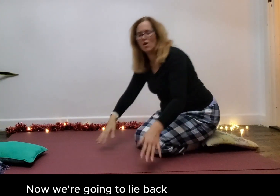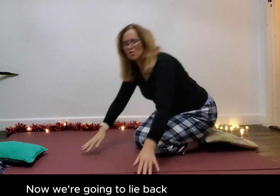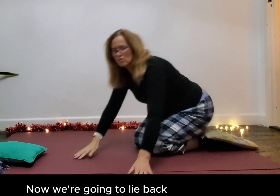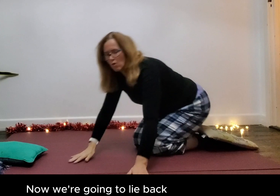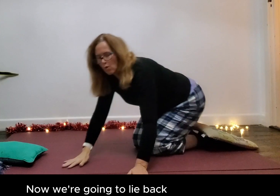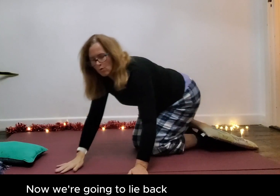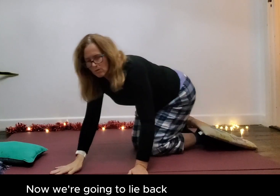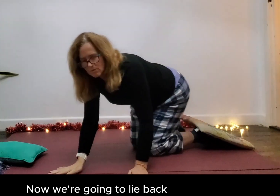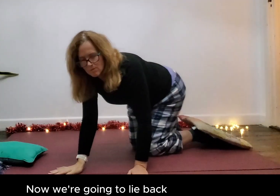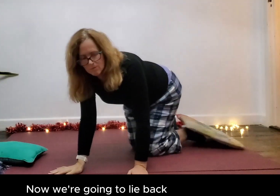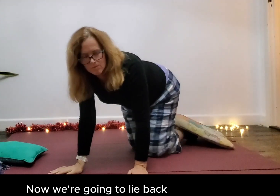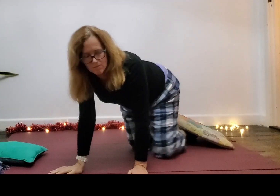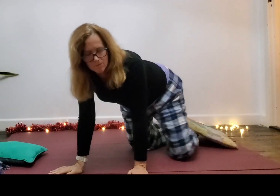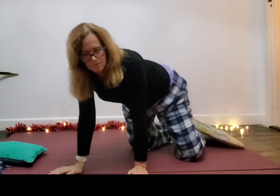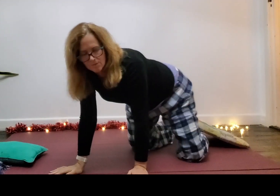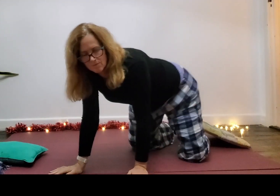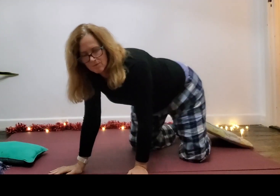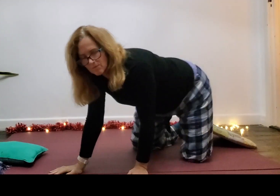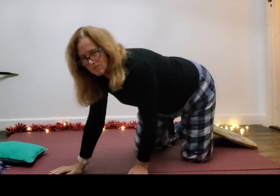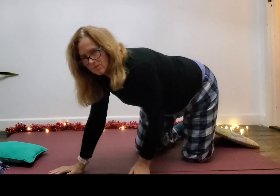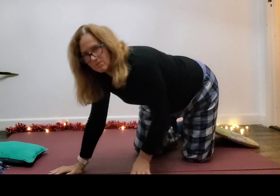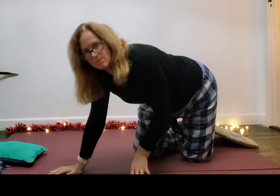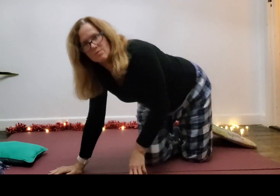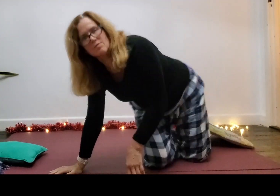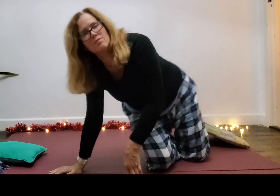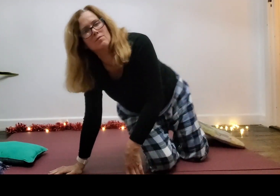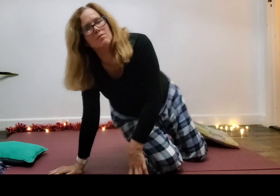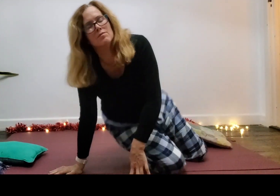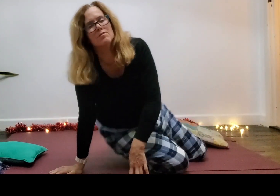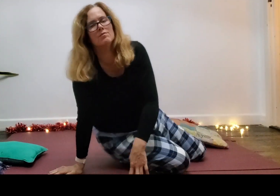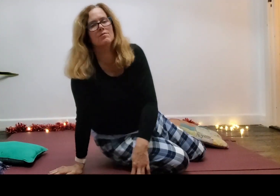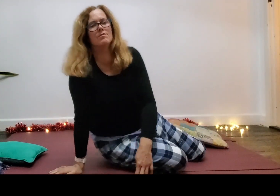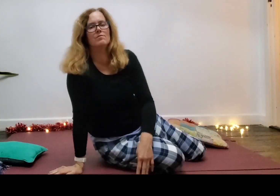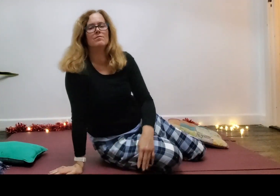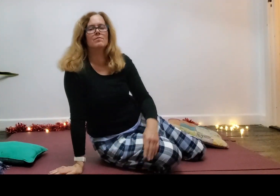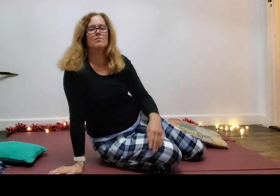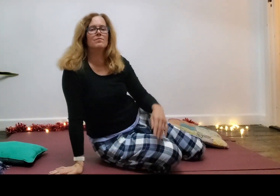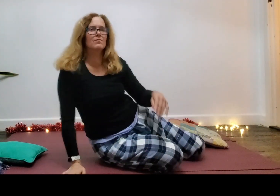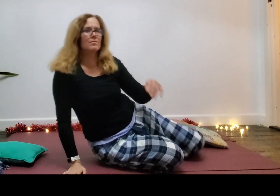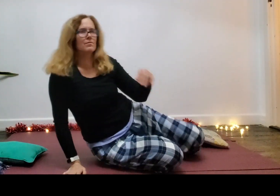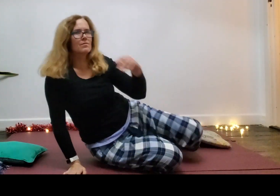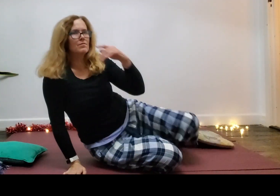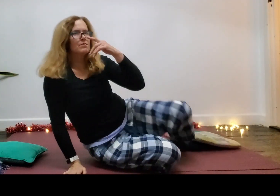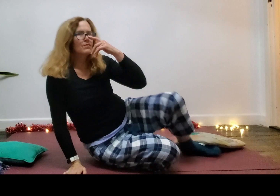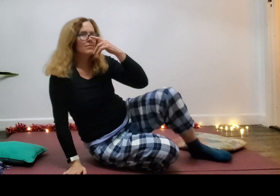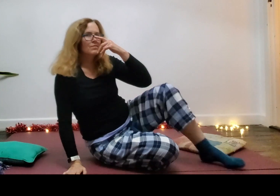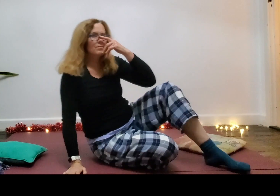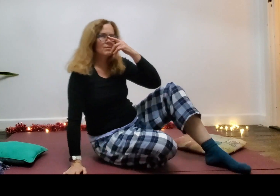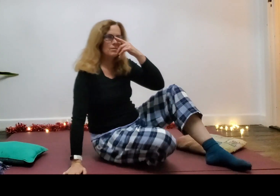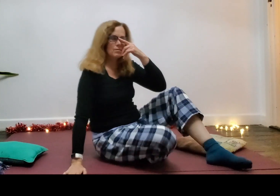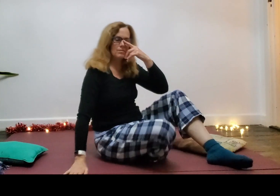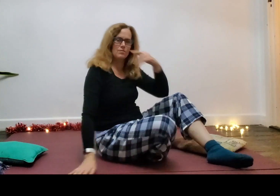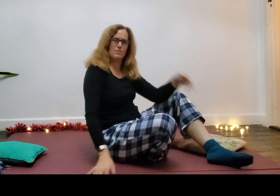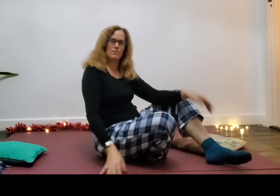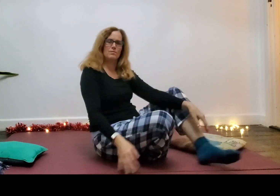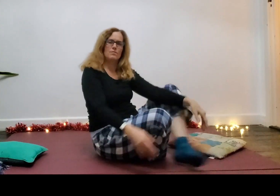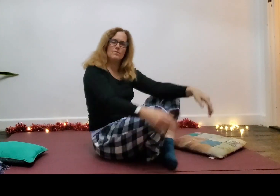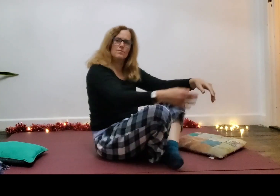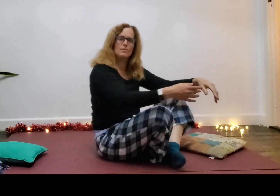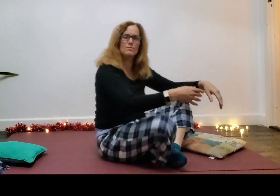Now we're going to lie back and bring our knees to the chest, and we're going to rock from side to side. And we're going to